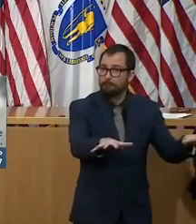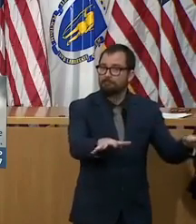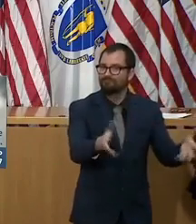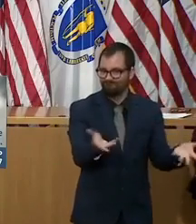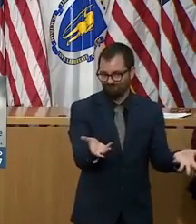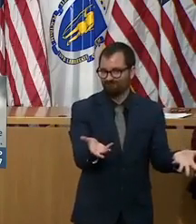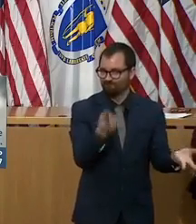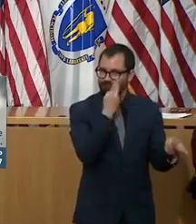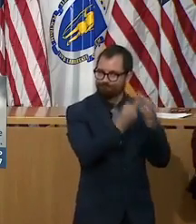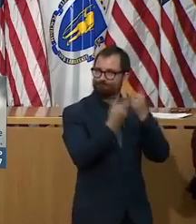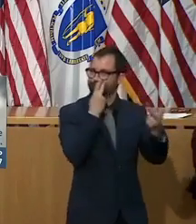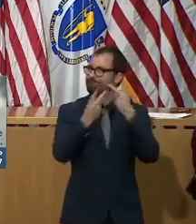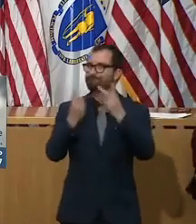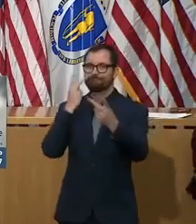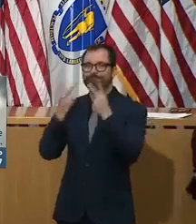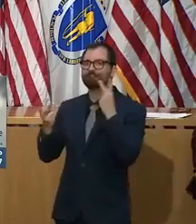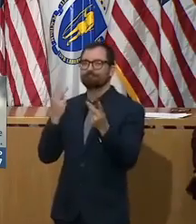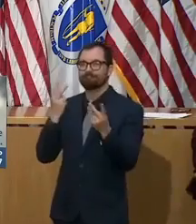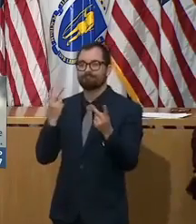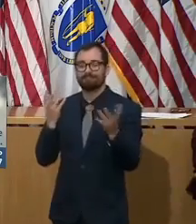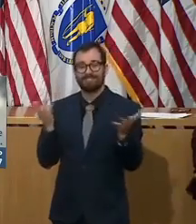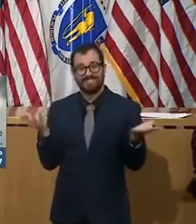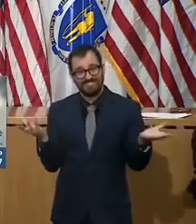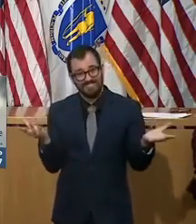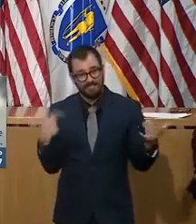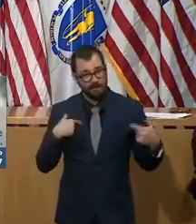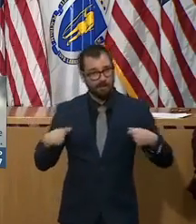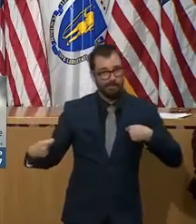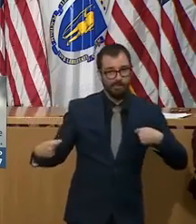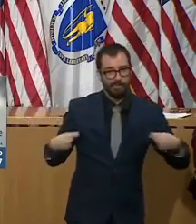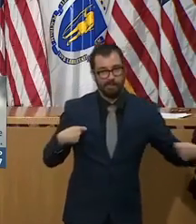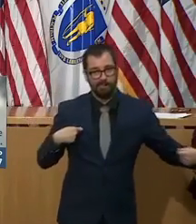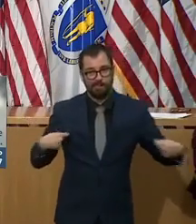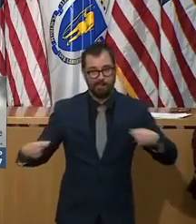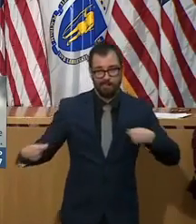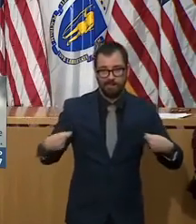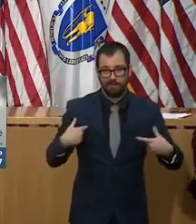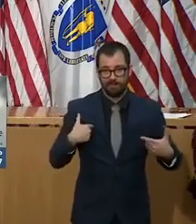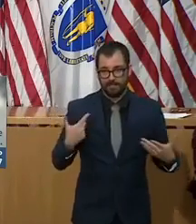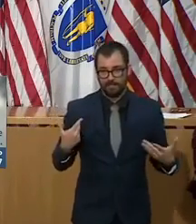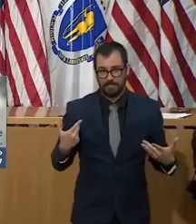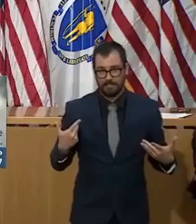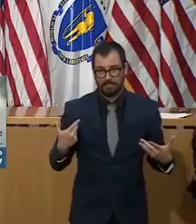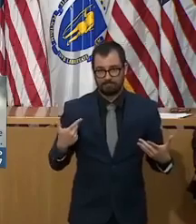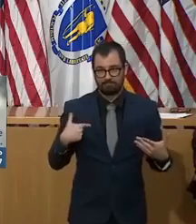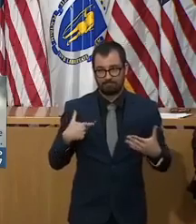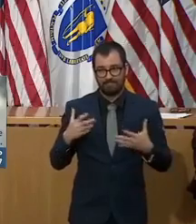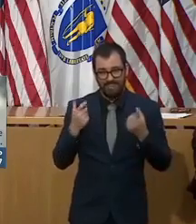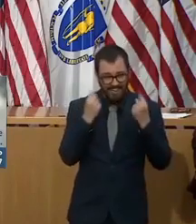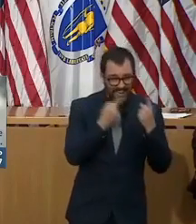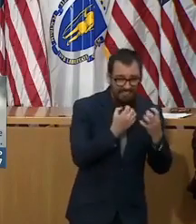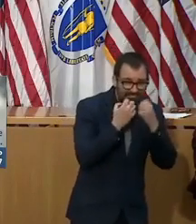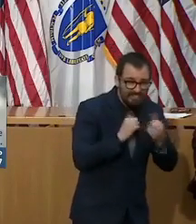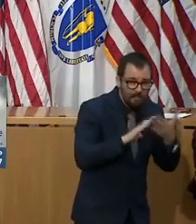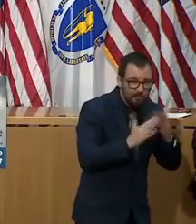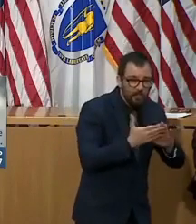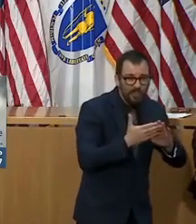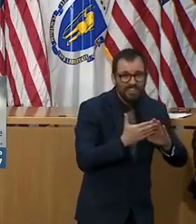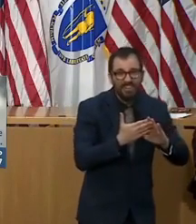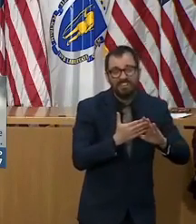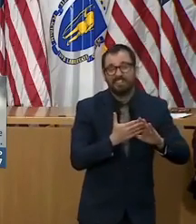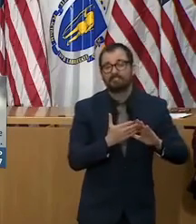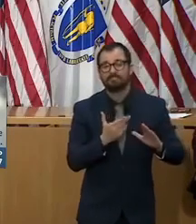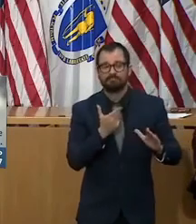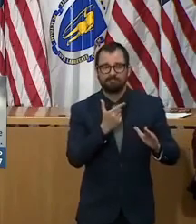houses of worship are another example of the kind of entity that we expect will engage with this reopening committee